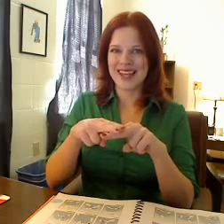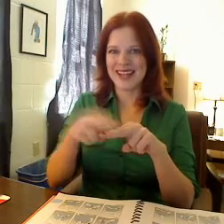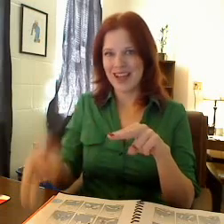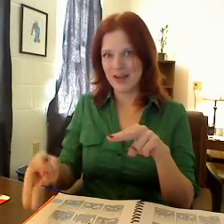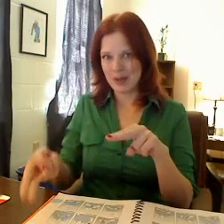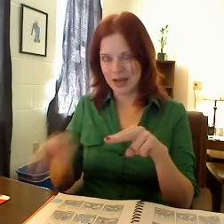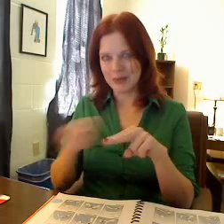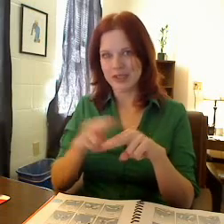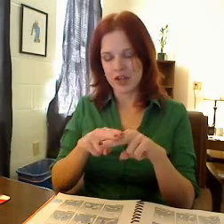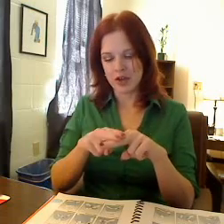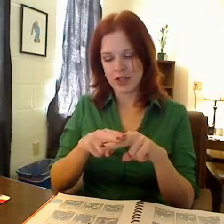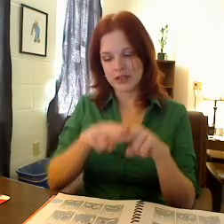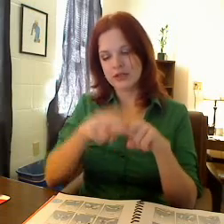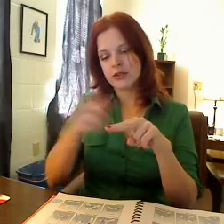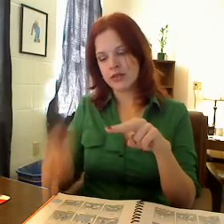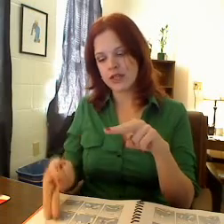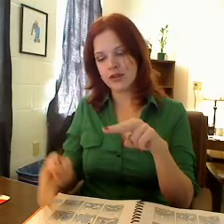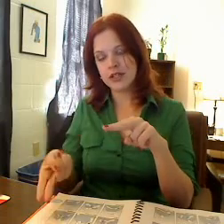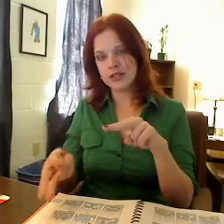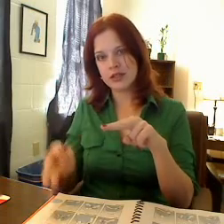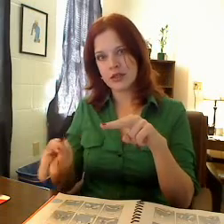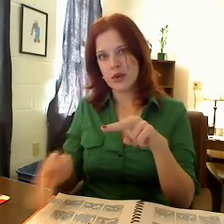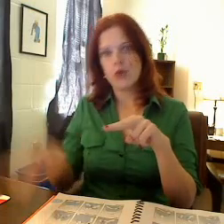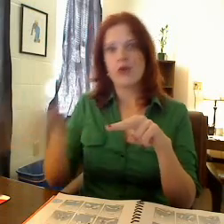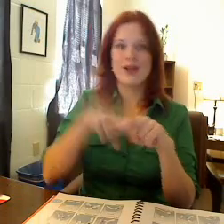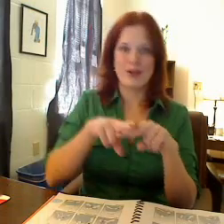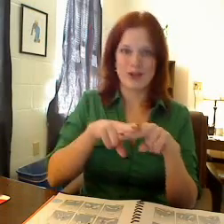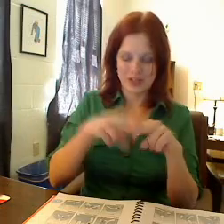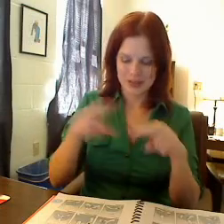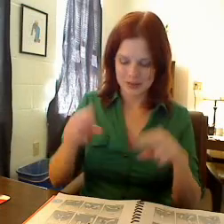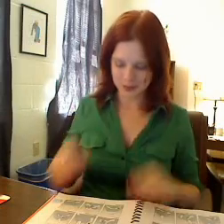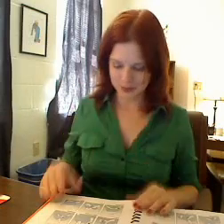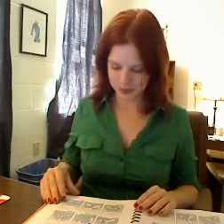take it down, it becomes decrease. So decrease or increase.